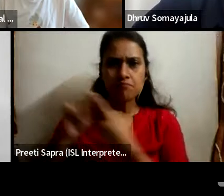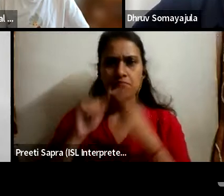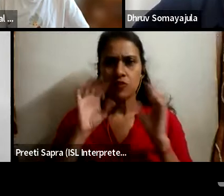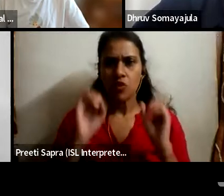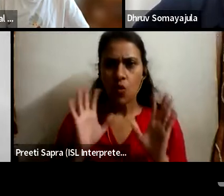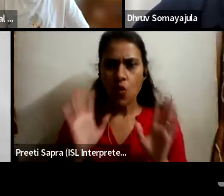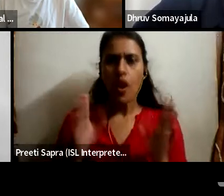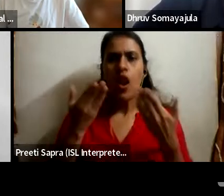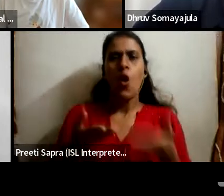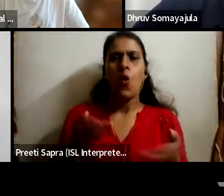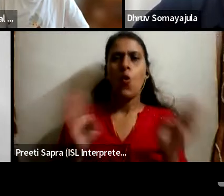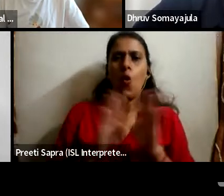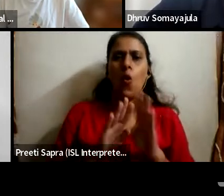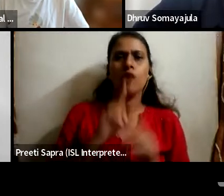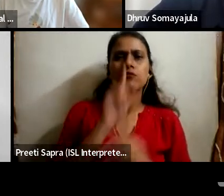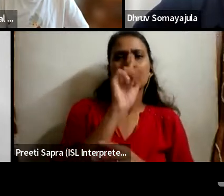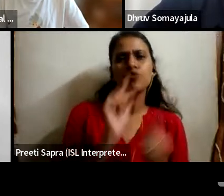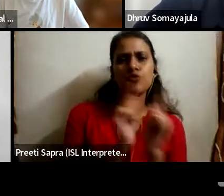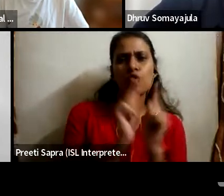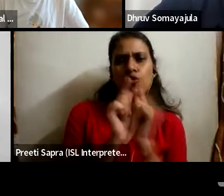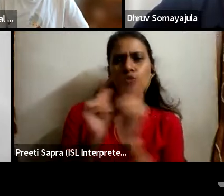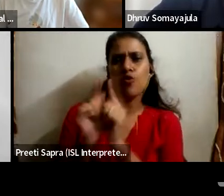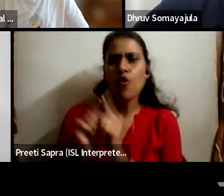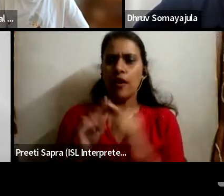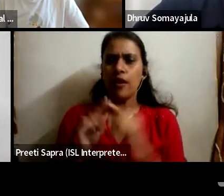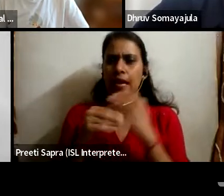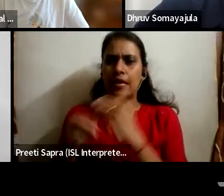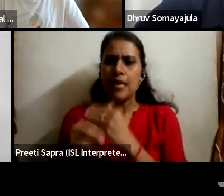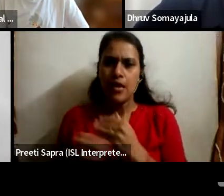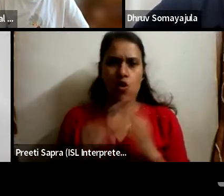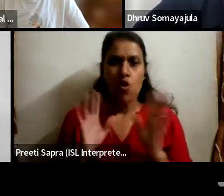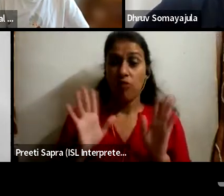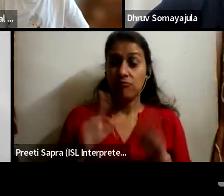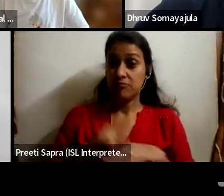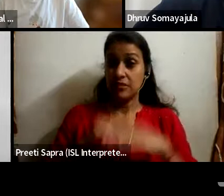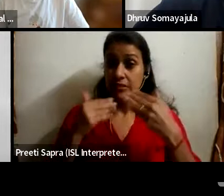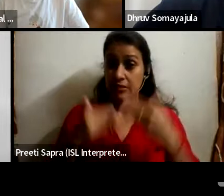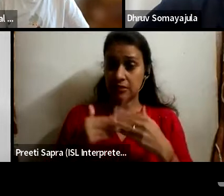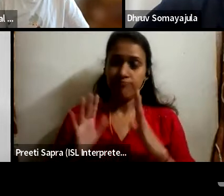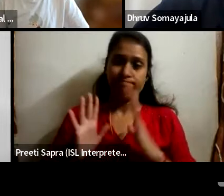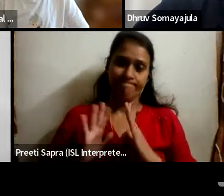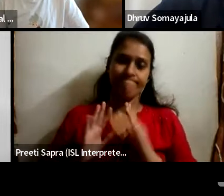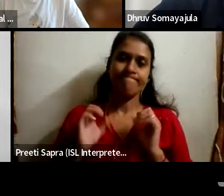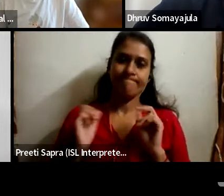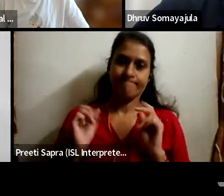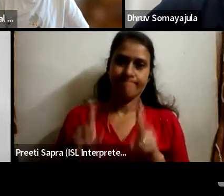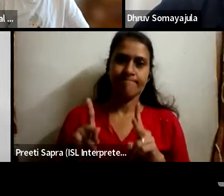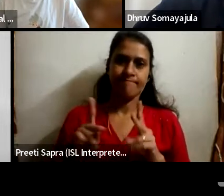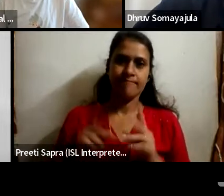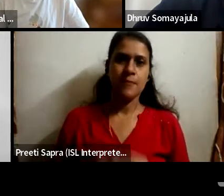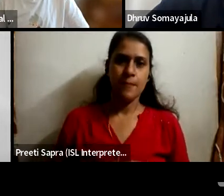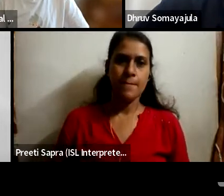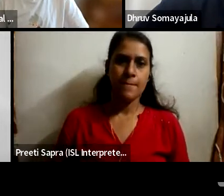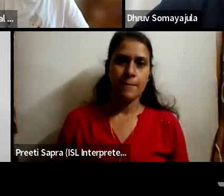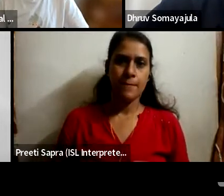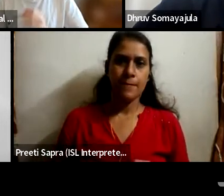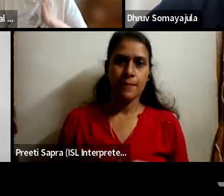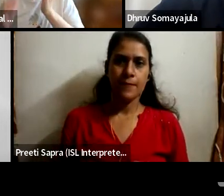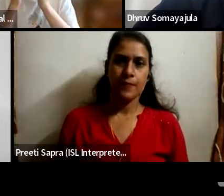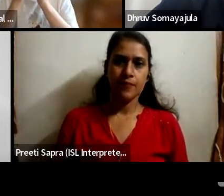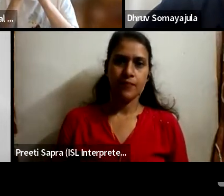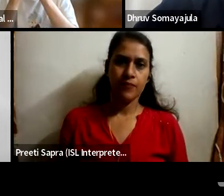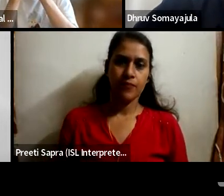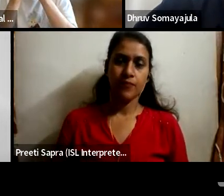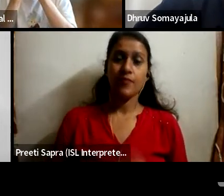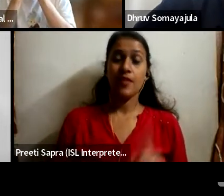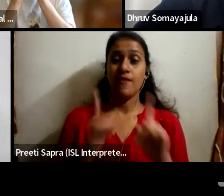closing remarks. If it's not okay, just let me know. So Abhishek, for you, if you would like to